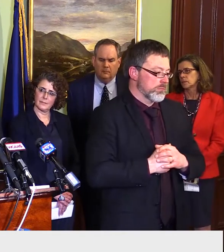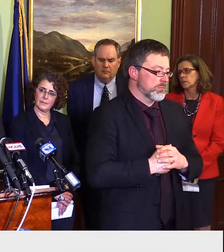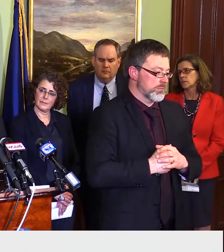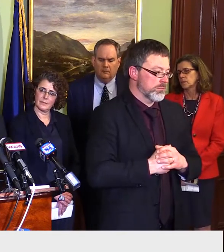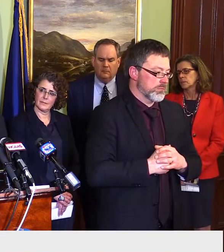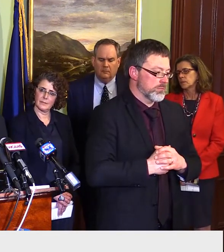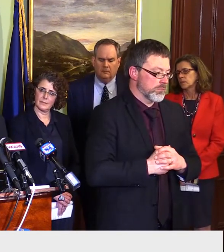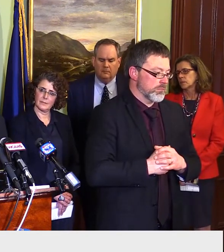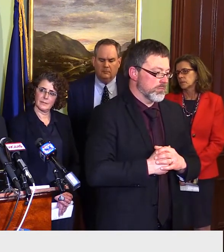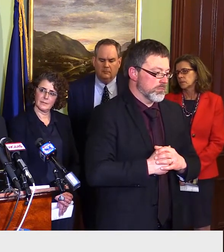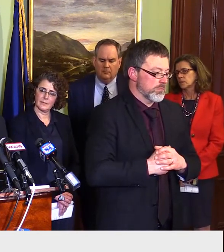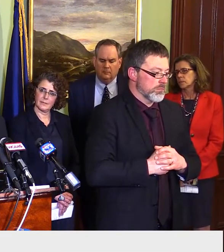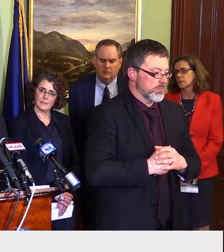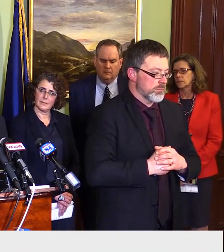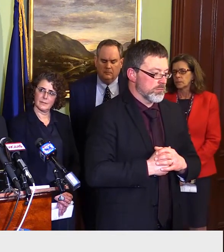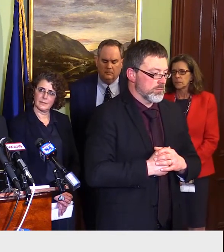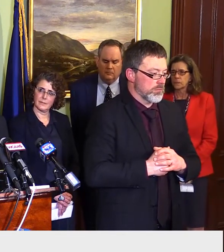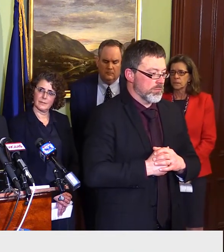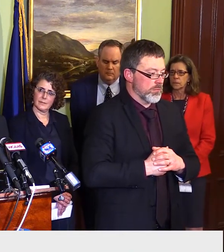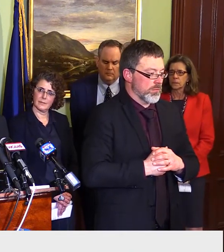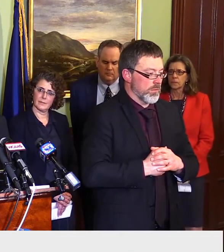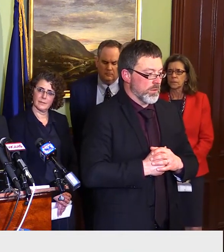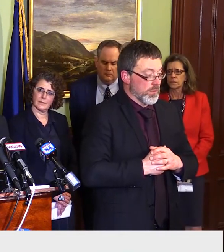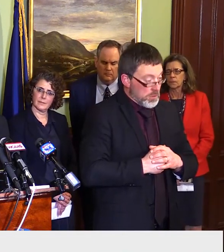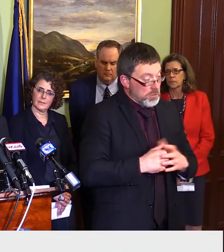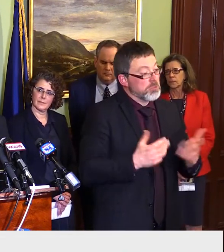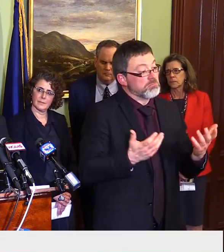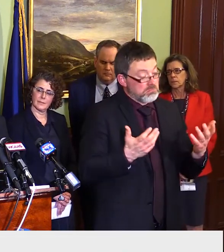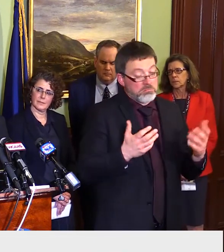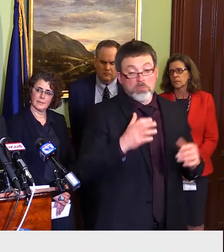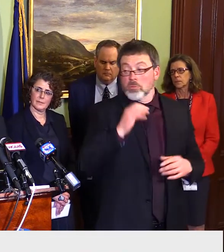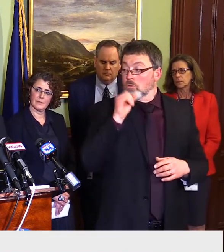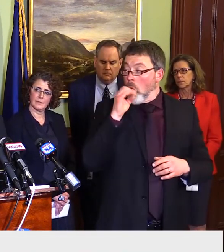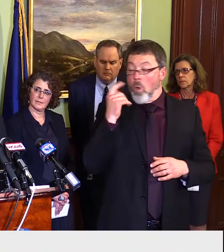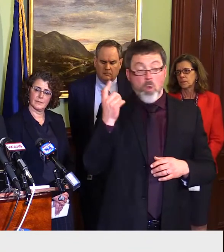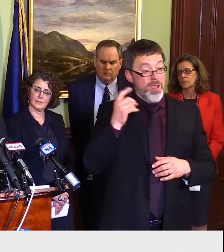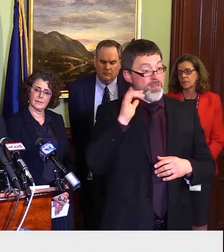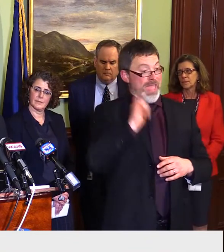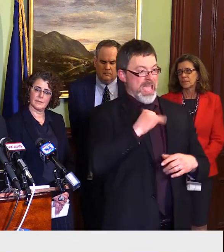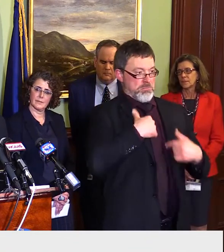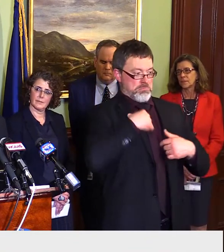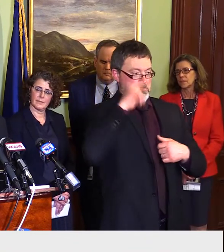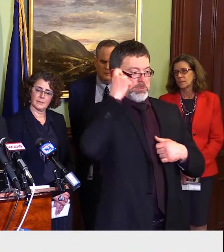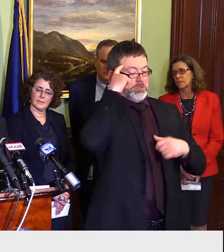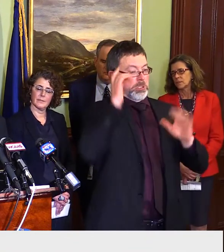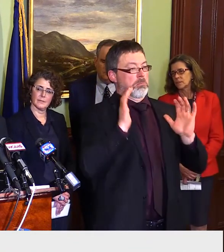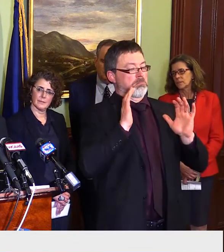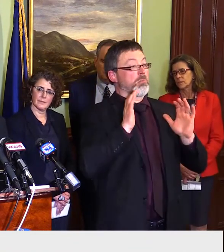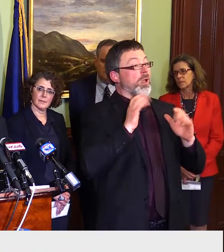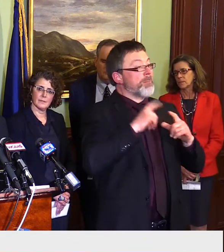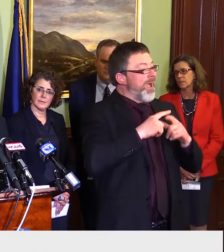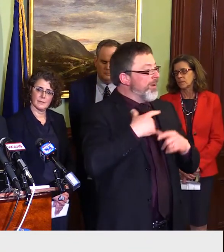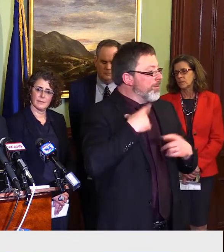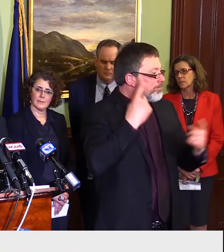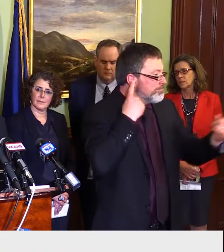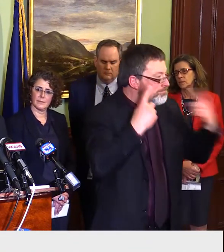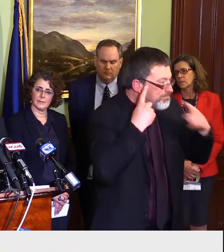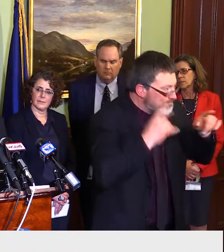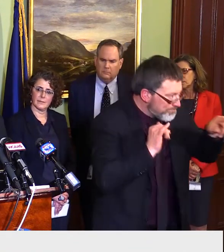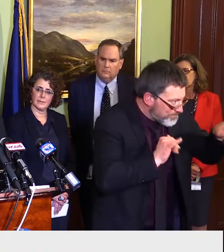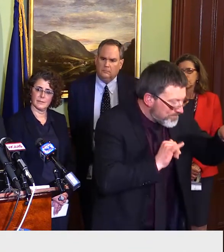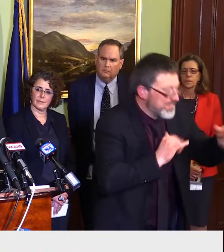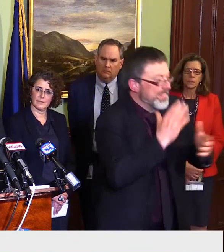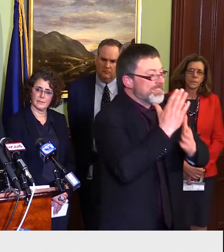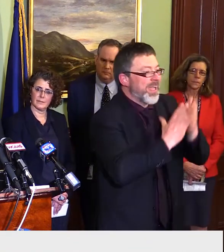out in terms of whether they have it or not. But again, I would stress that could change from day to day. Any